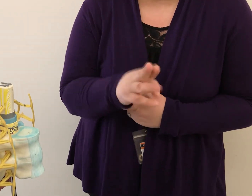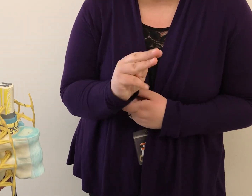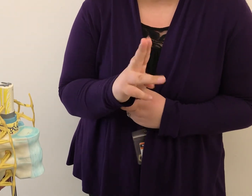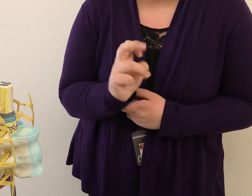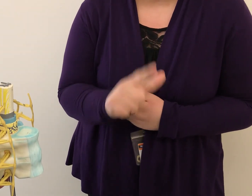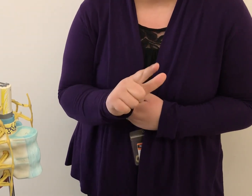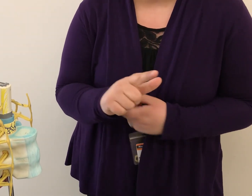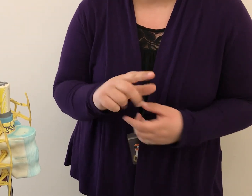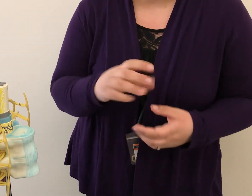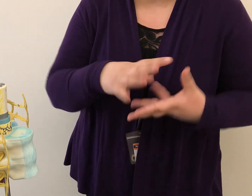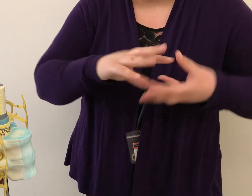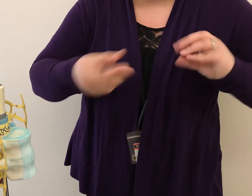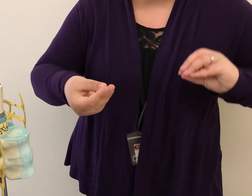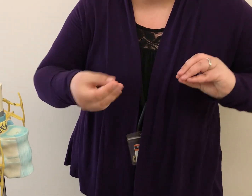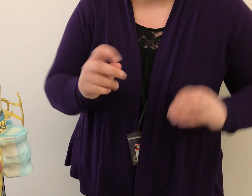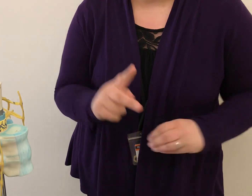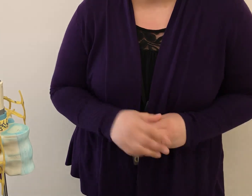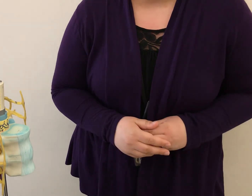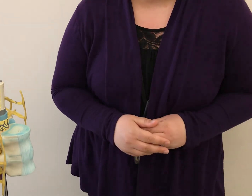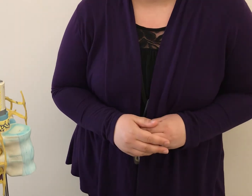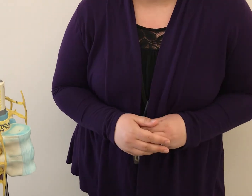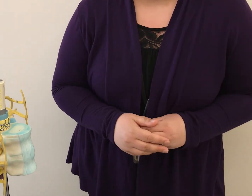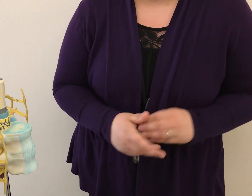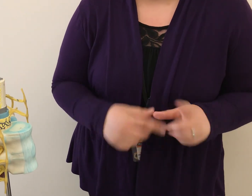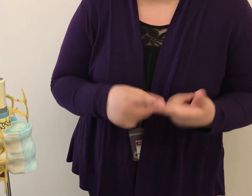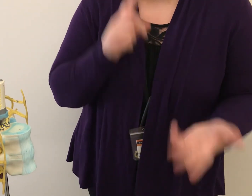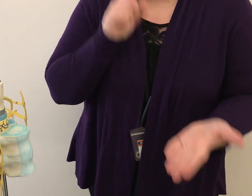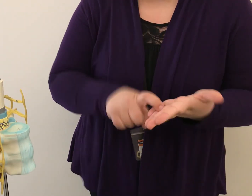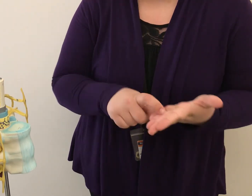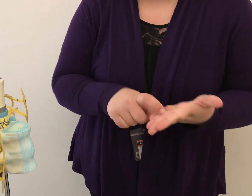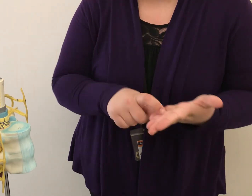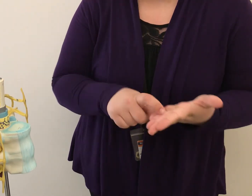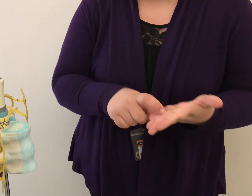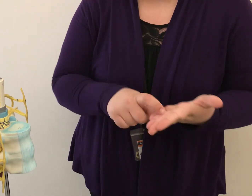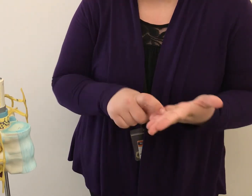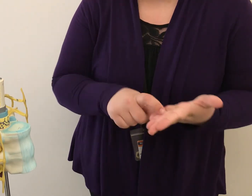Okay, notice what's missing from this model is the